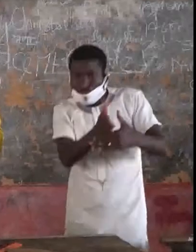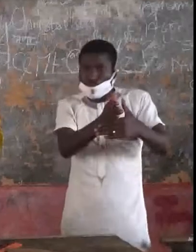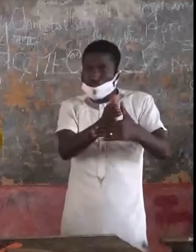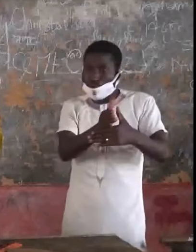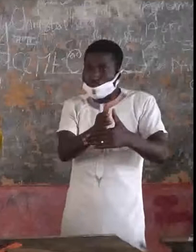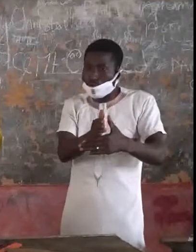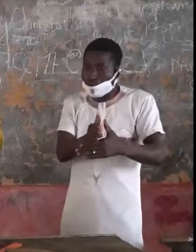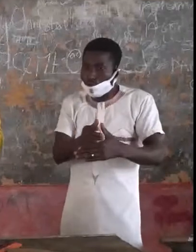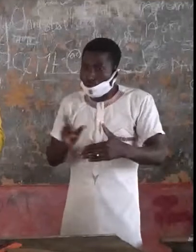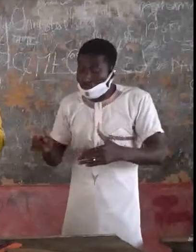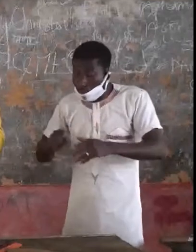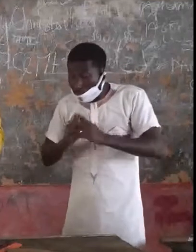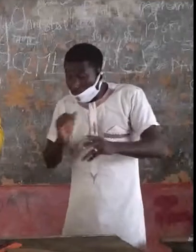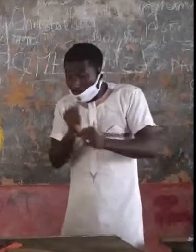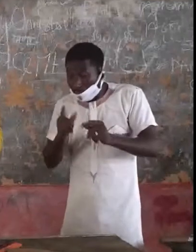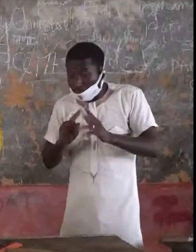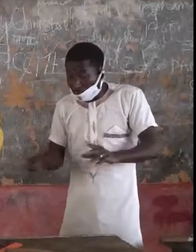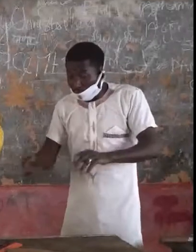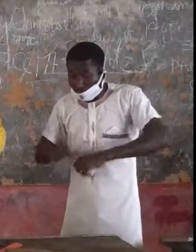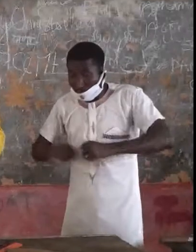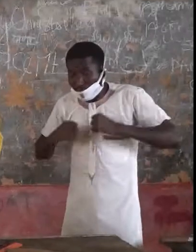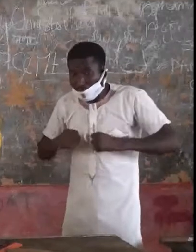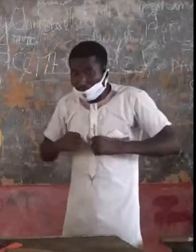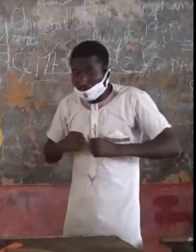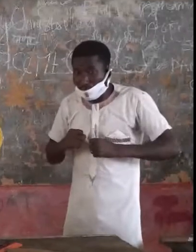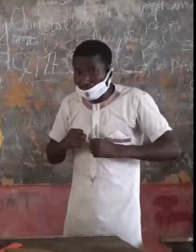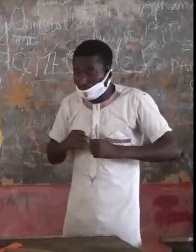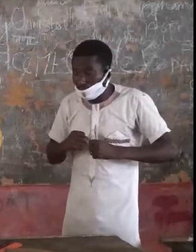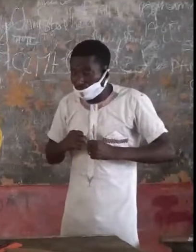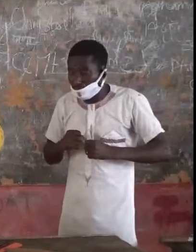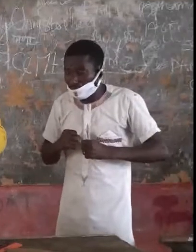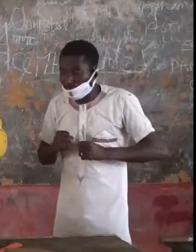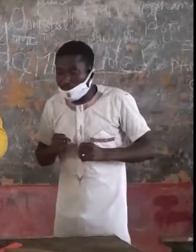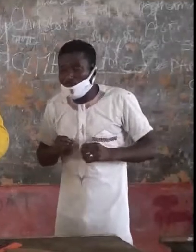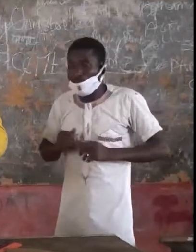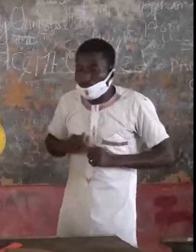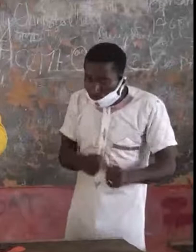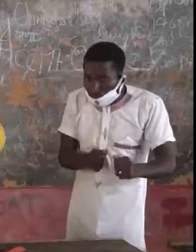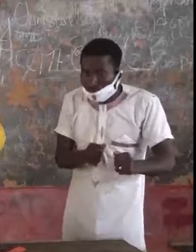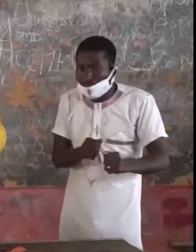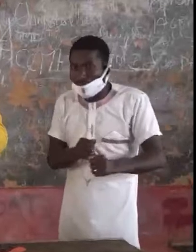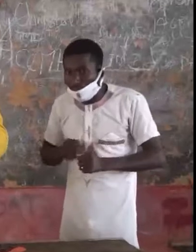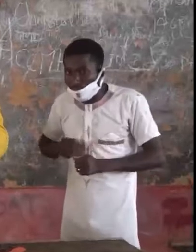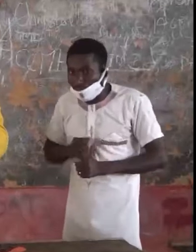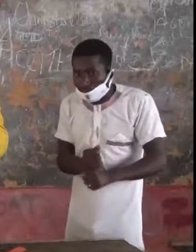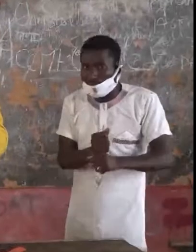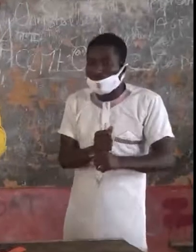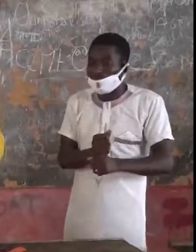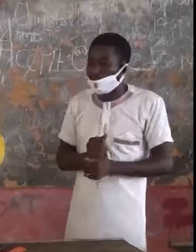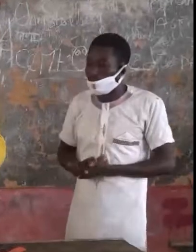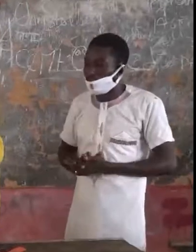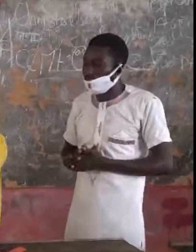too much pressure on the forward, on the backward stroke. You relieve the saw and you cut hard on the forward